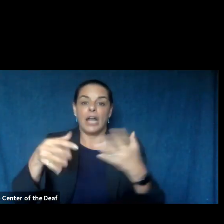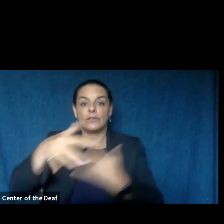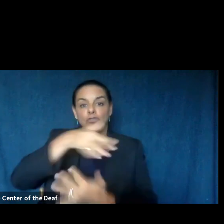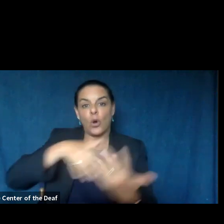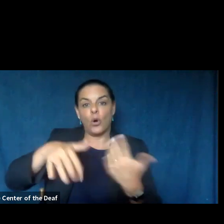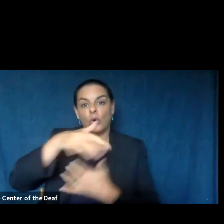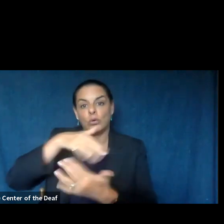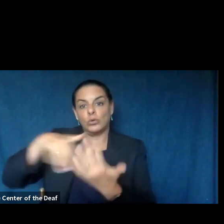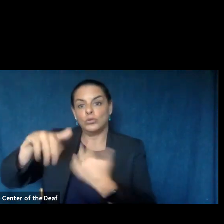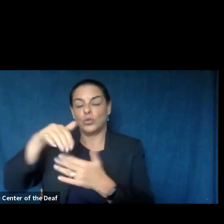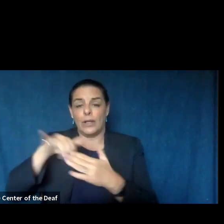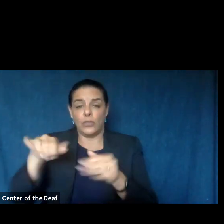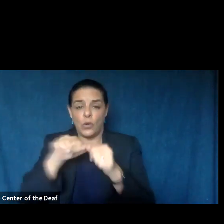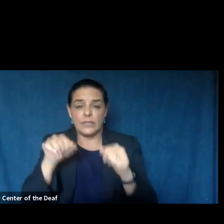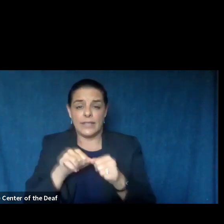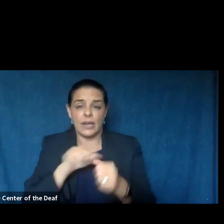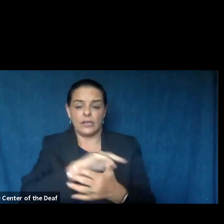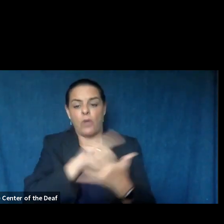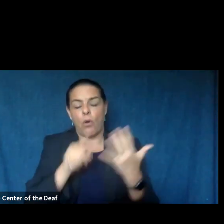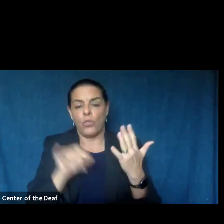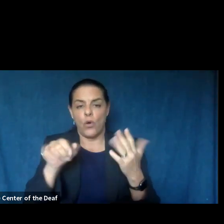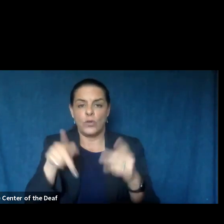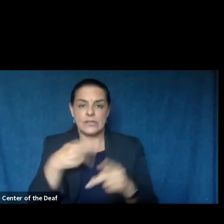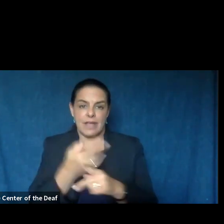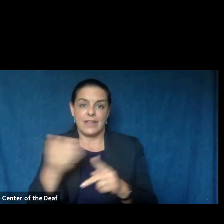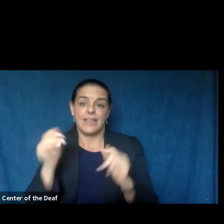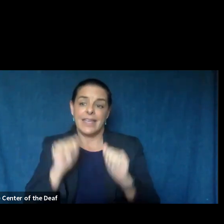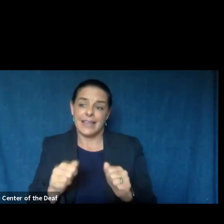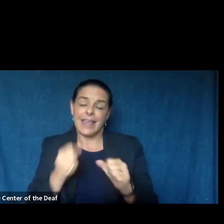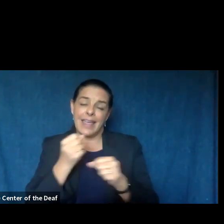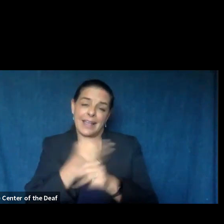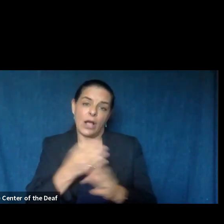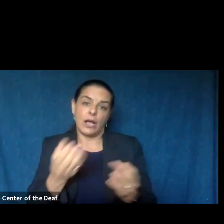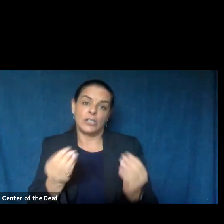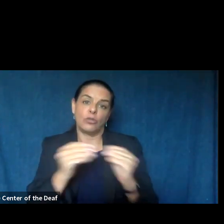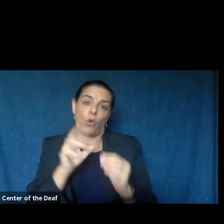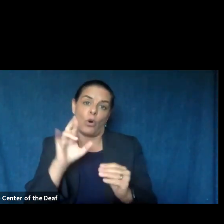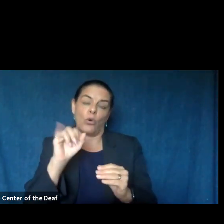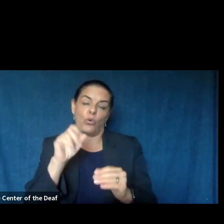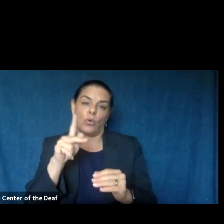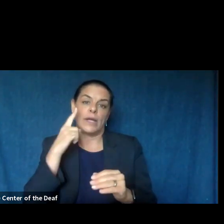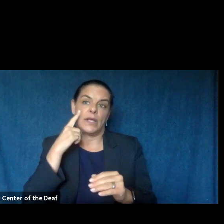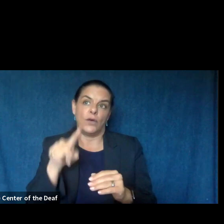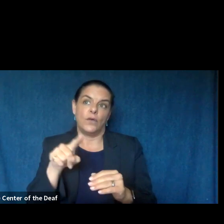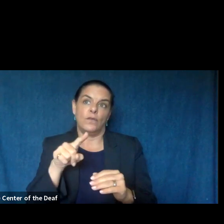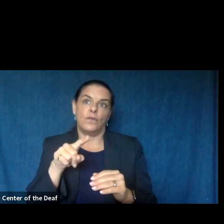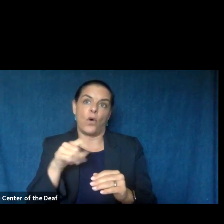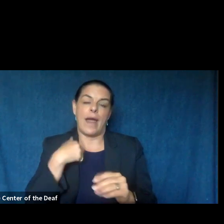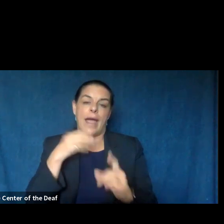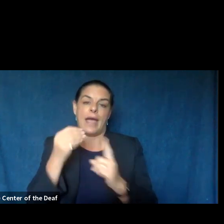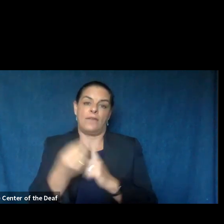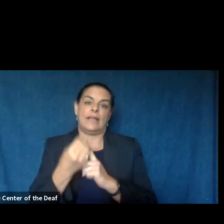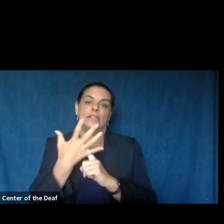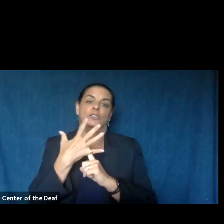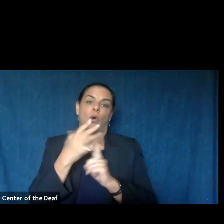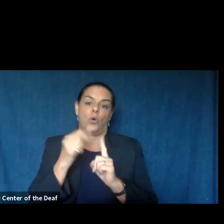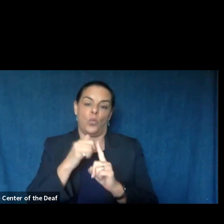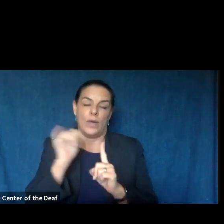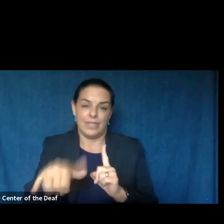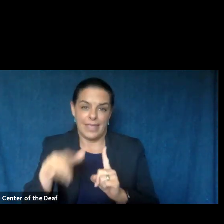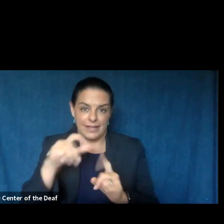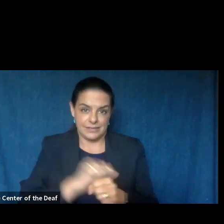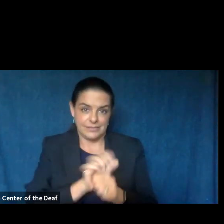areas. All of those things that can put you at greater risk for being exposed to this disease.